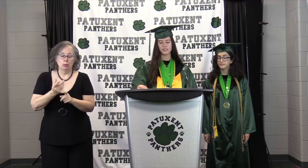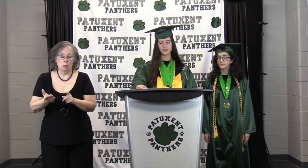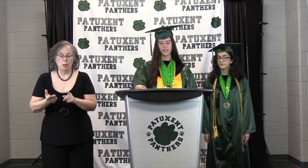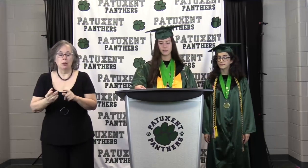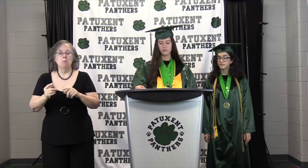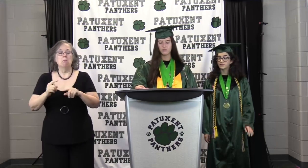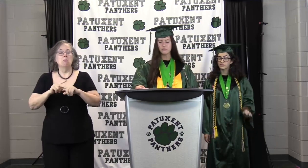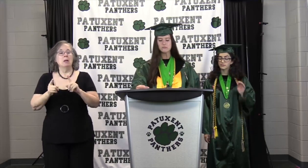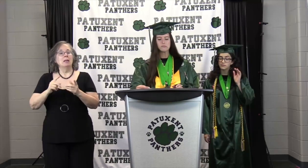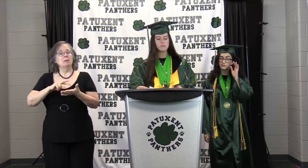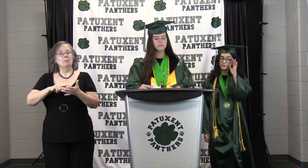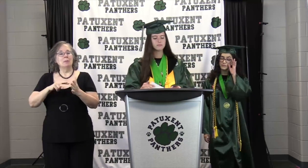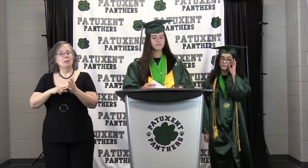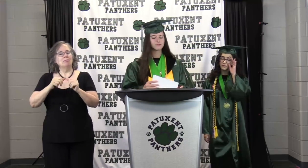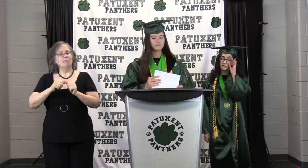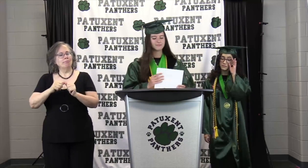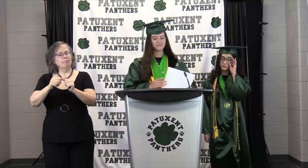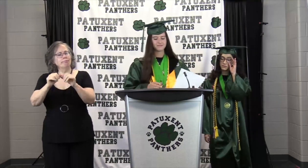it remains the same.